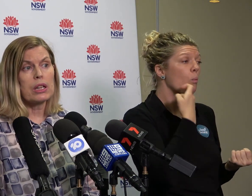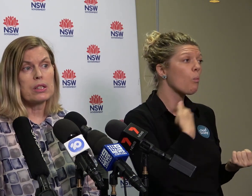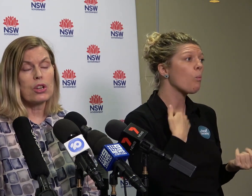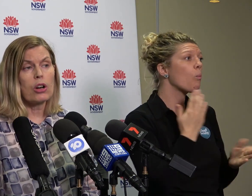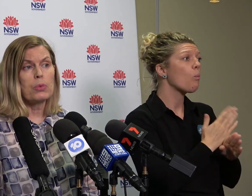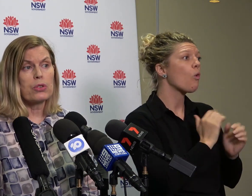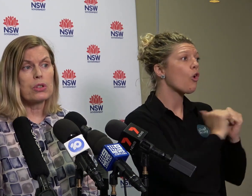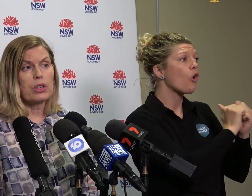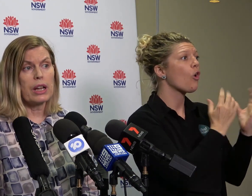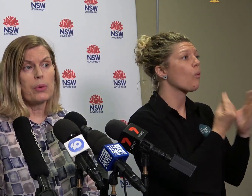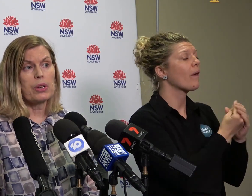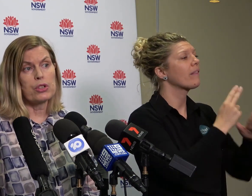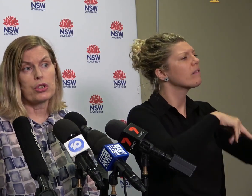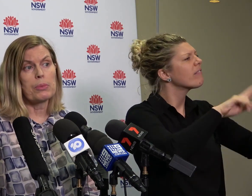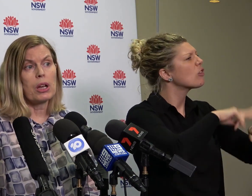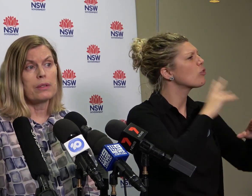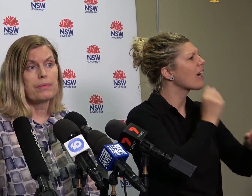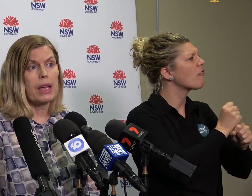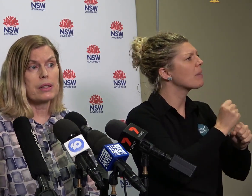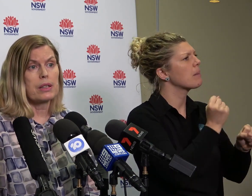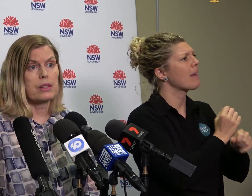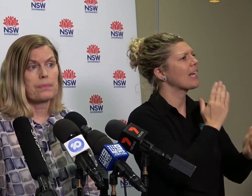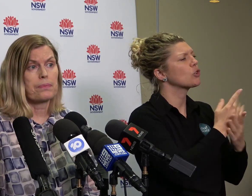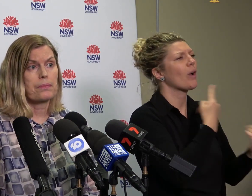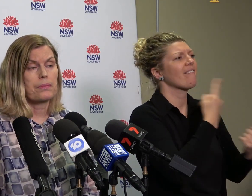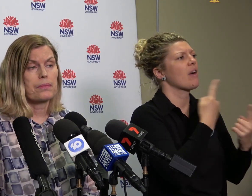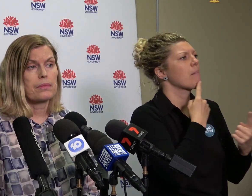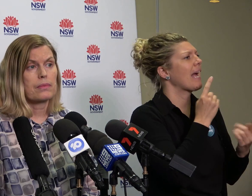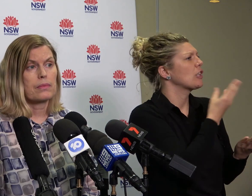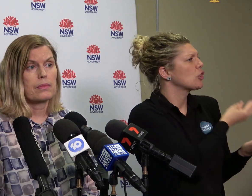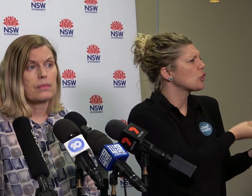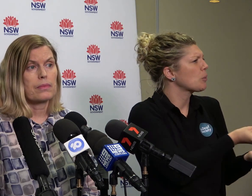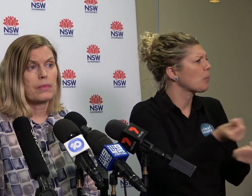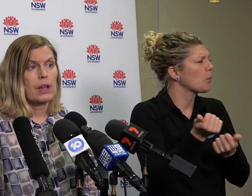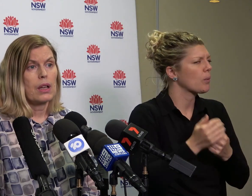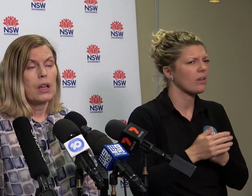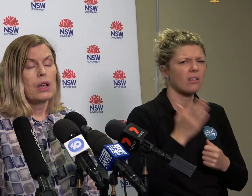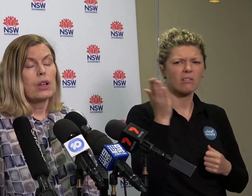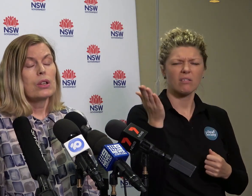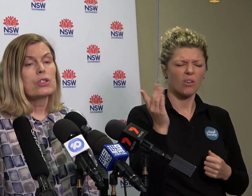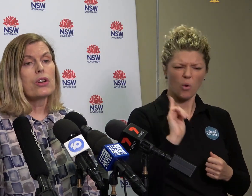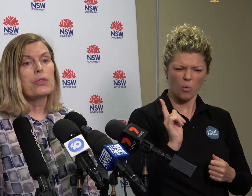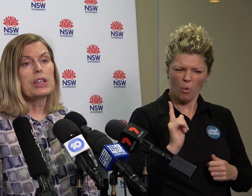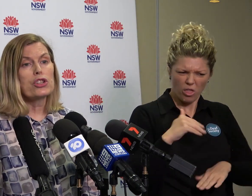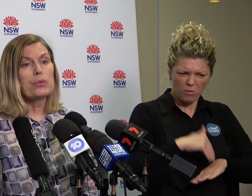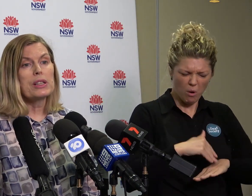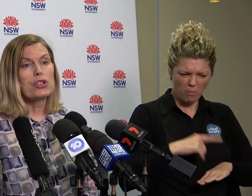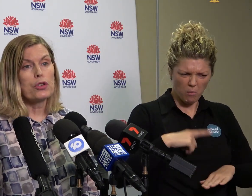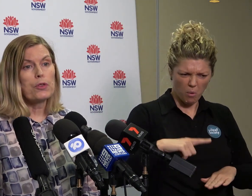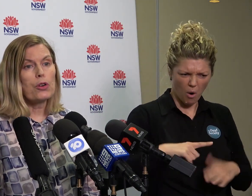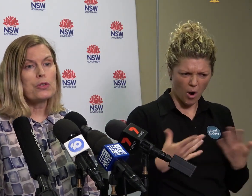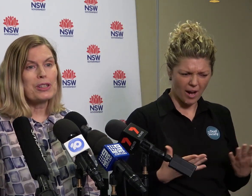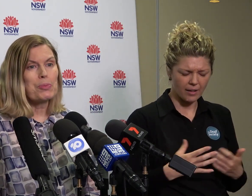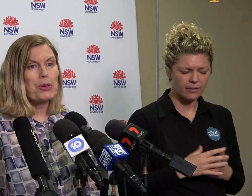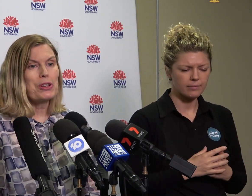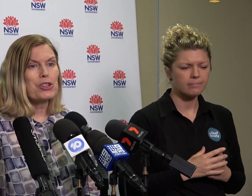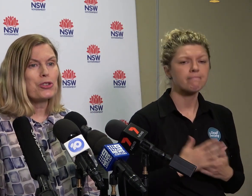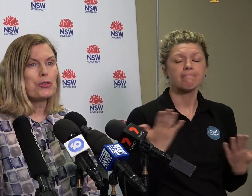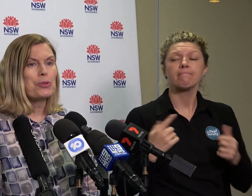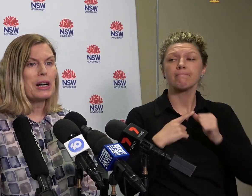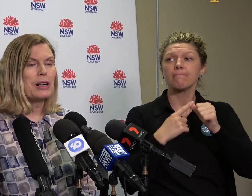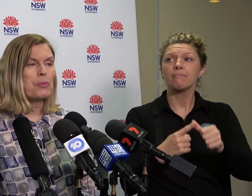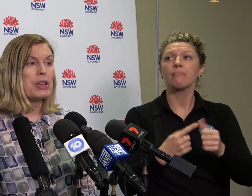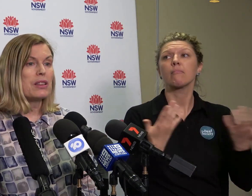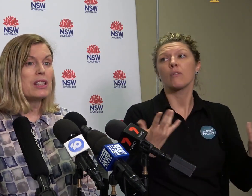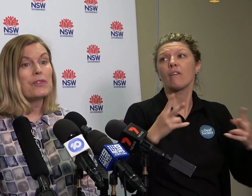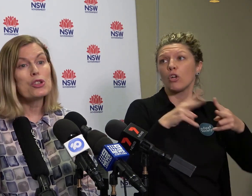our colleagues in the Commonwealth to look at how we could streamline access. What are they telling you? What's the problem? So the issue is twofold. It's both an